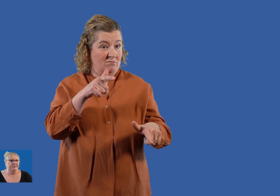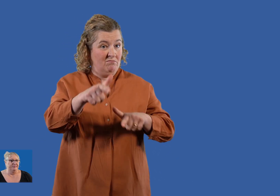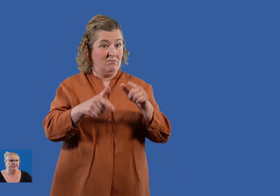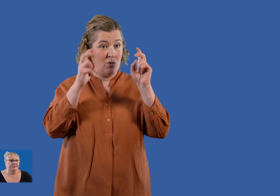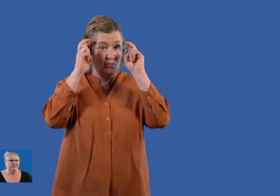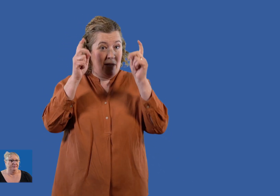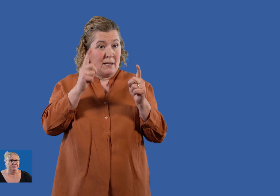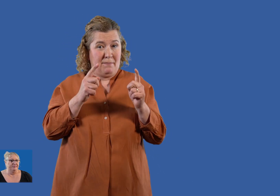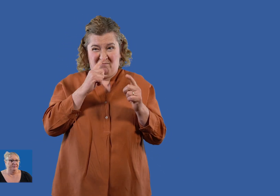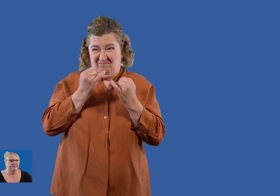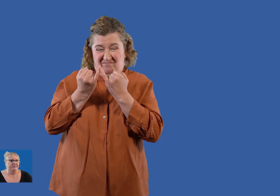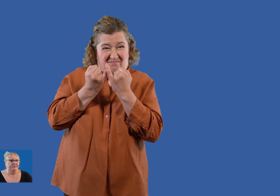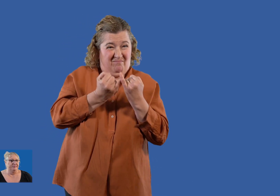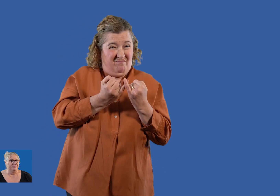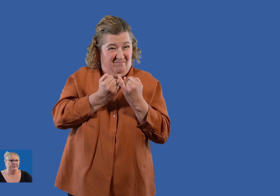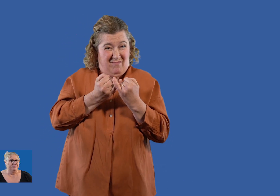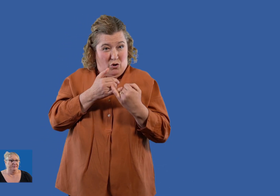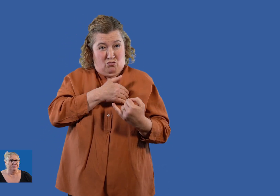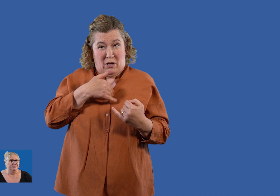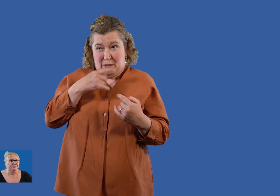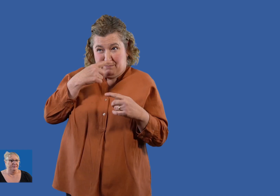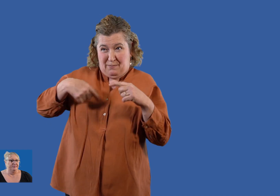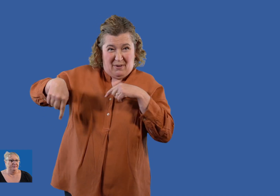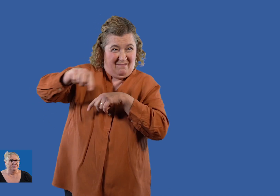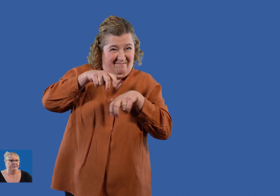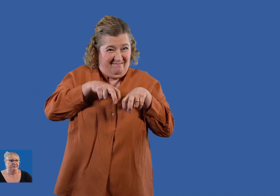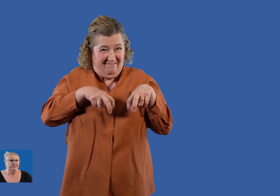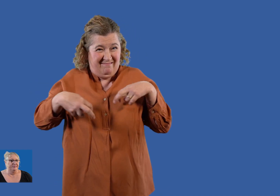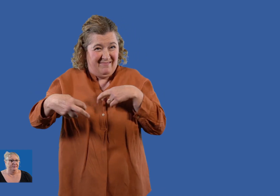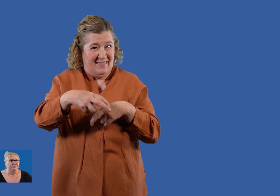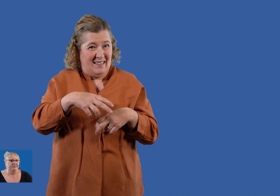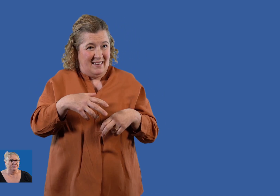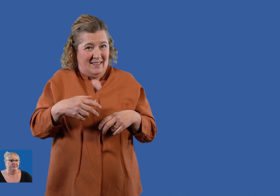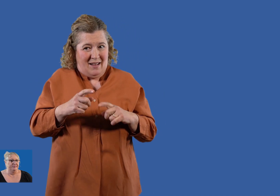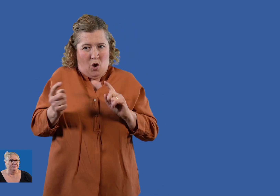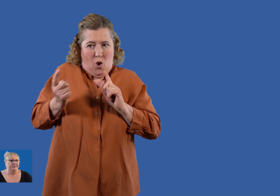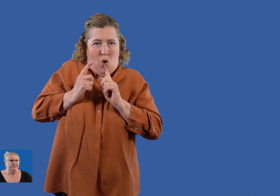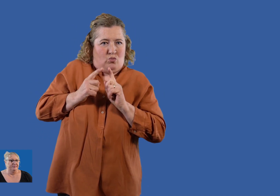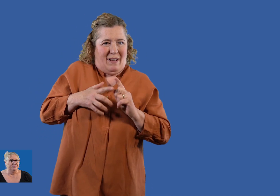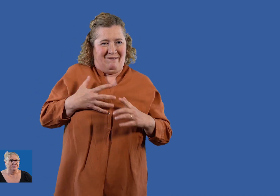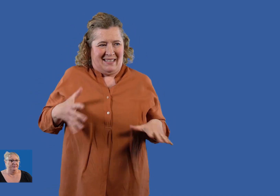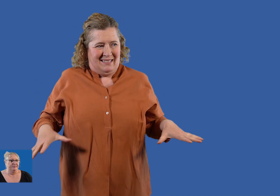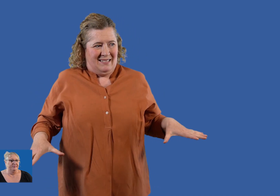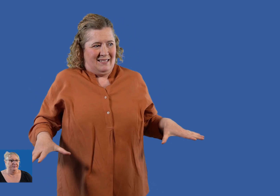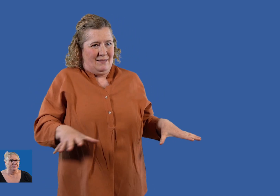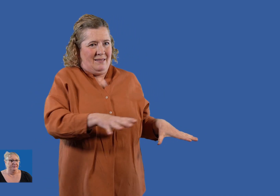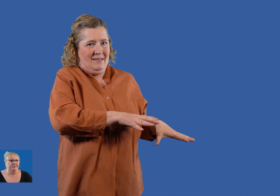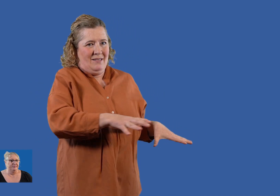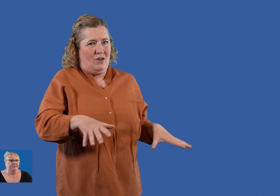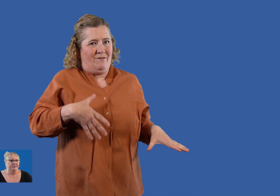on a train, it can be really crowded and strangers sitting next to you invading your personal space, which makes you feel